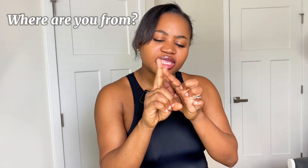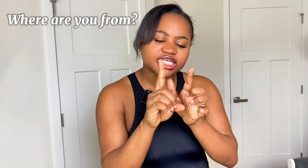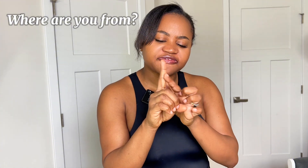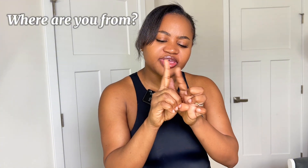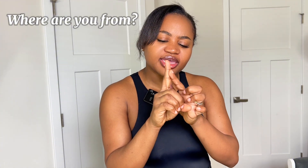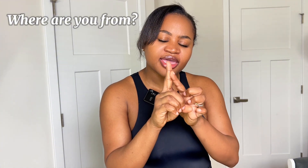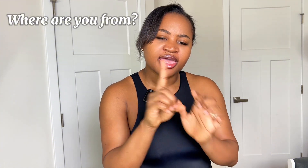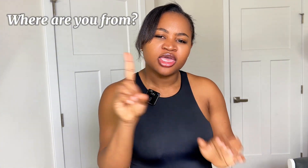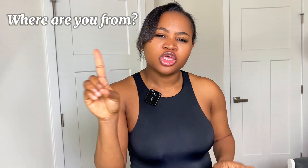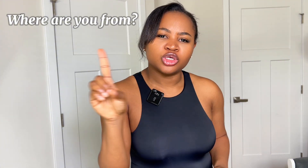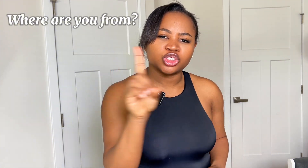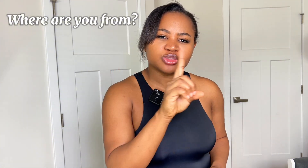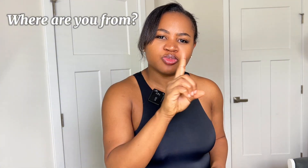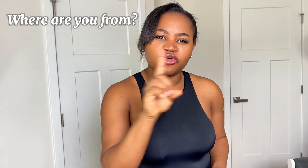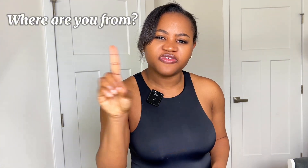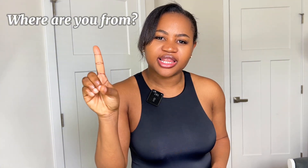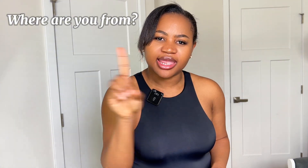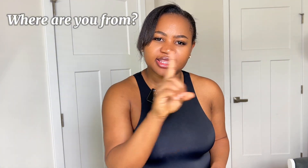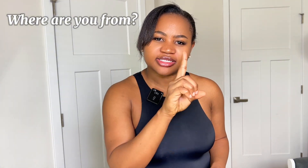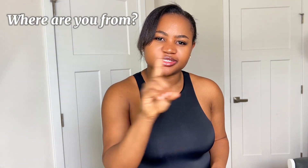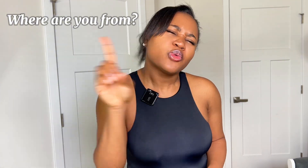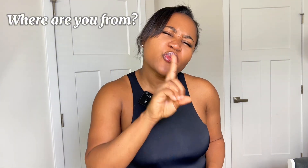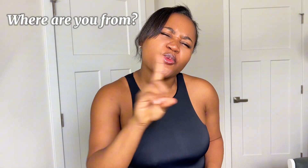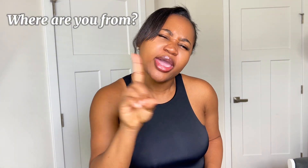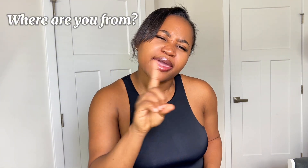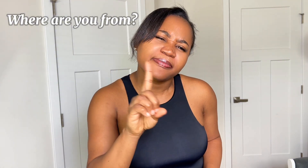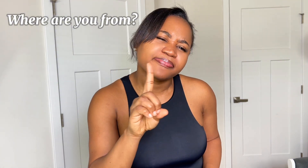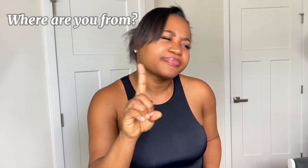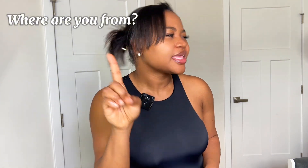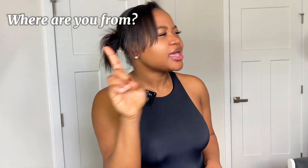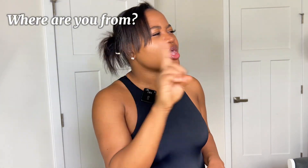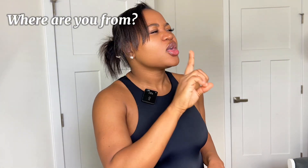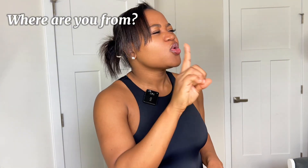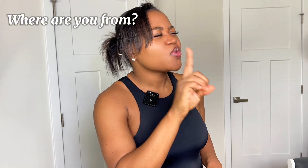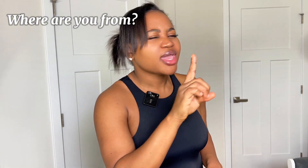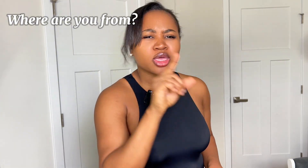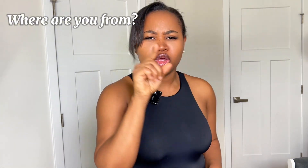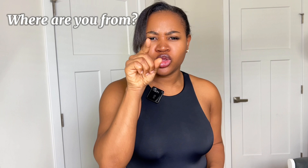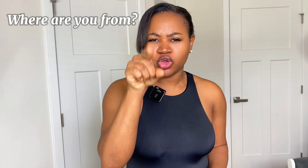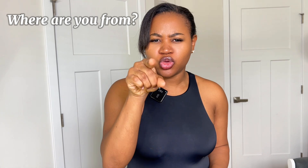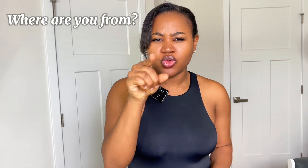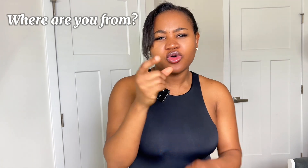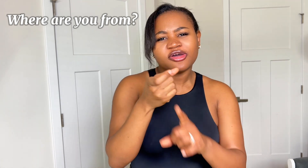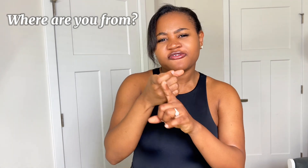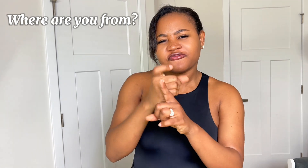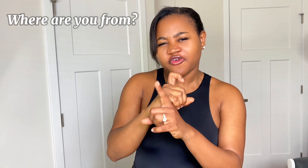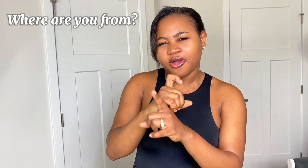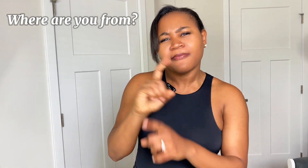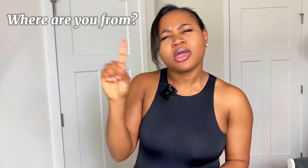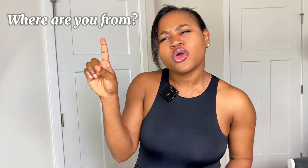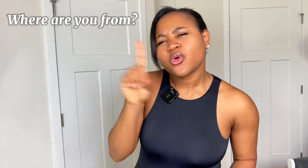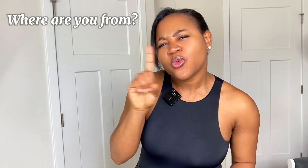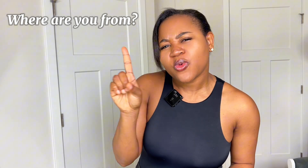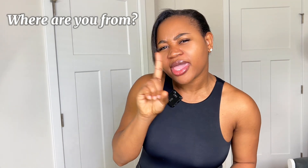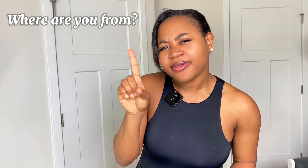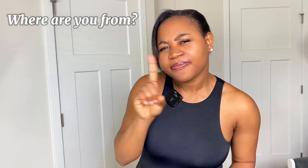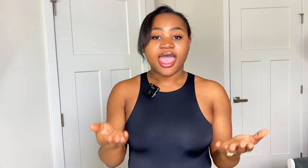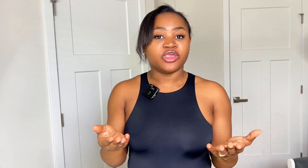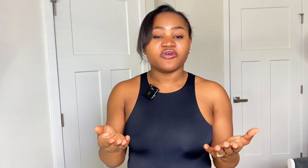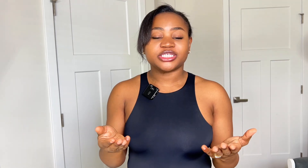index finger, you just move it like this. Where? Where? You from where? And you